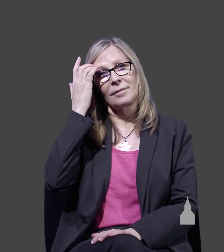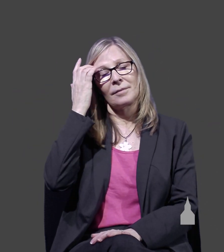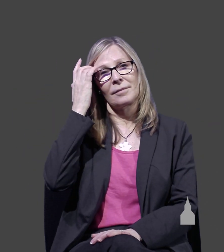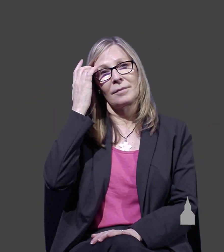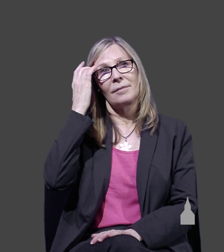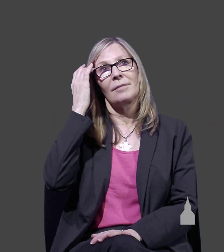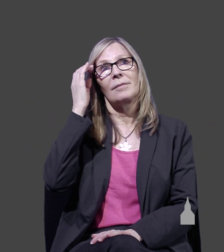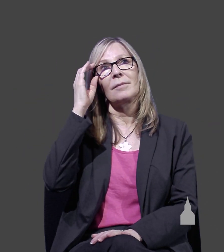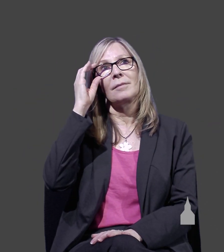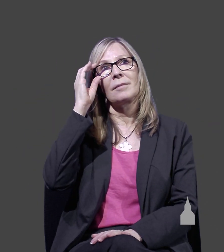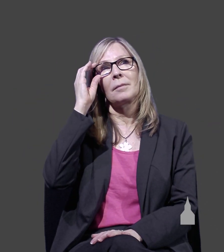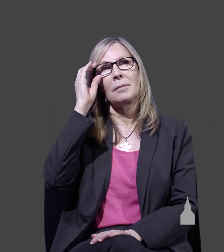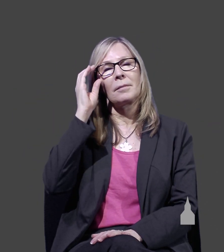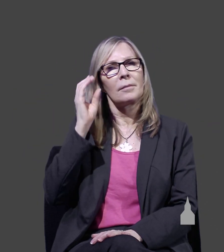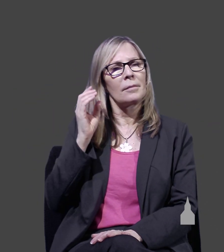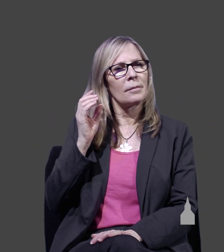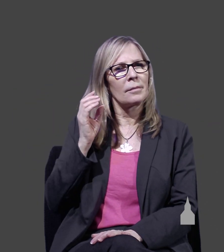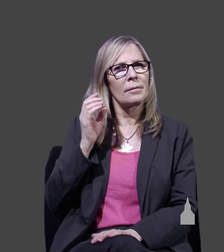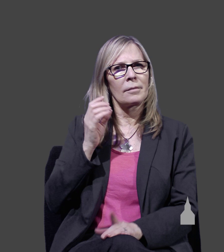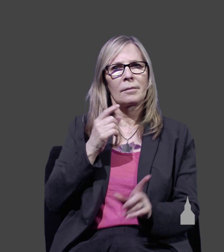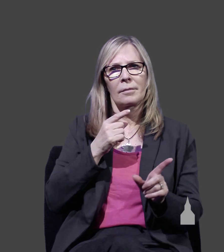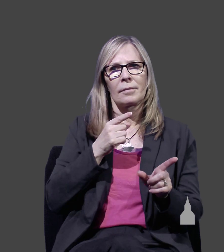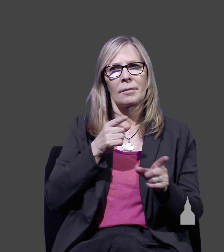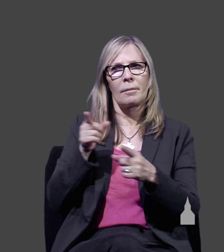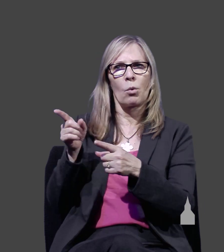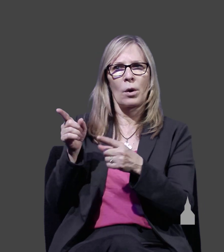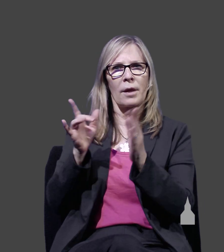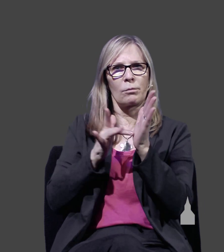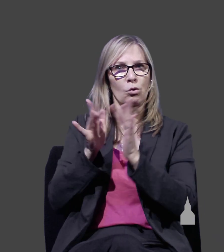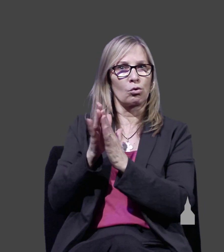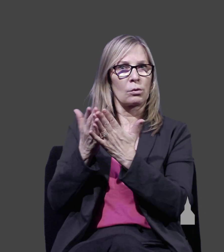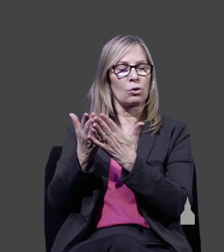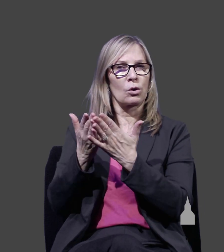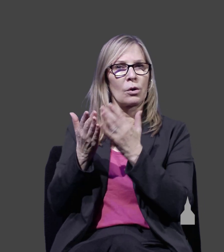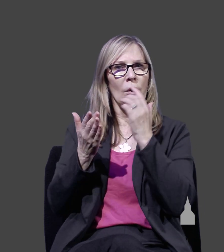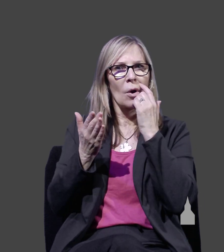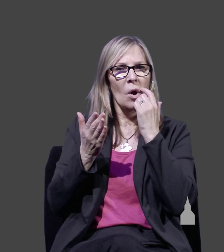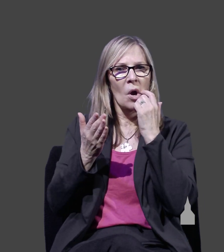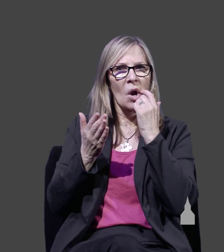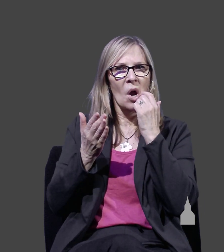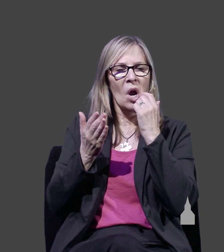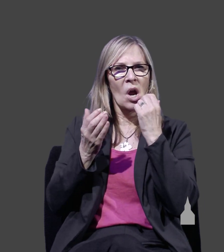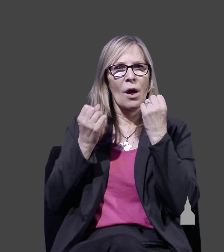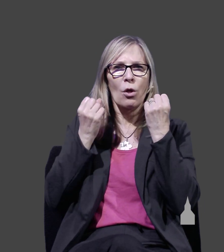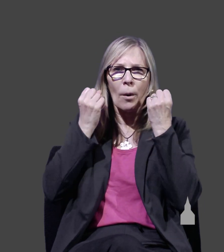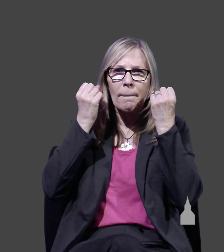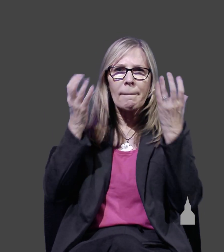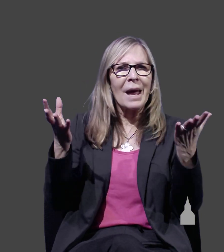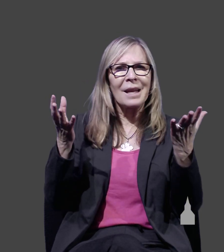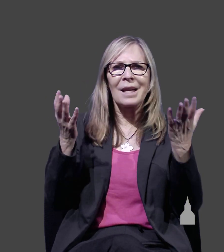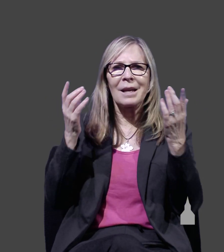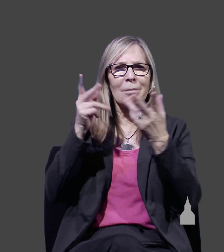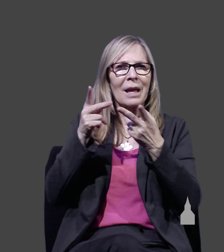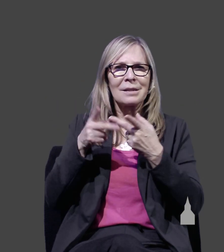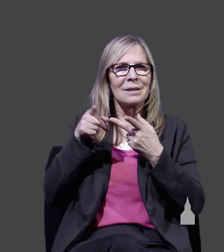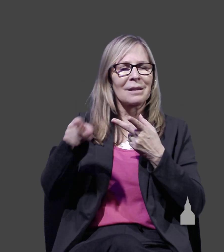I think you get the point of the scriptures. And I could go to countless other areas and find countless other